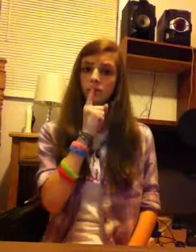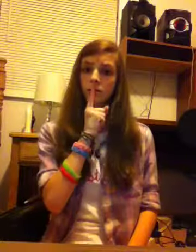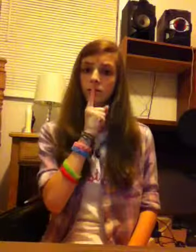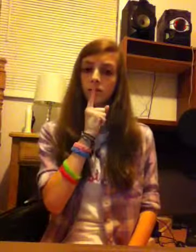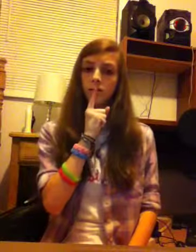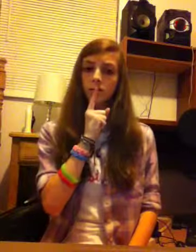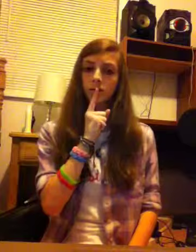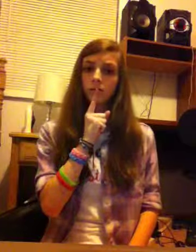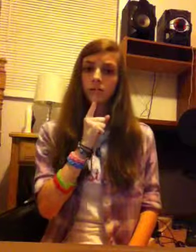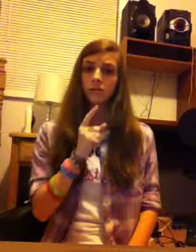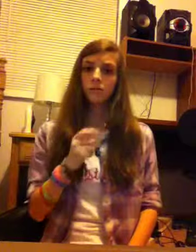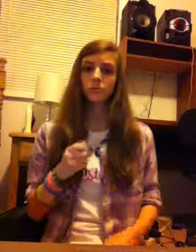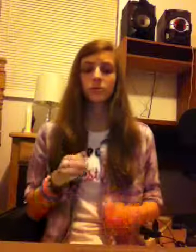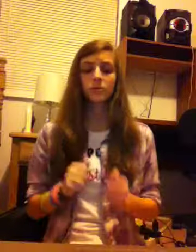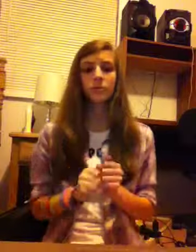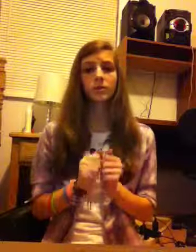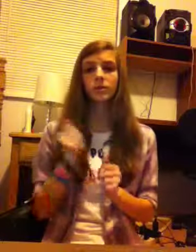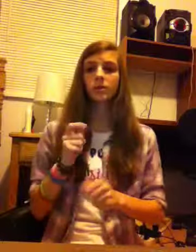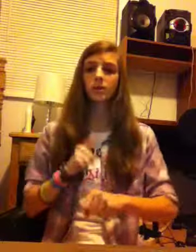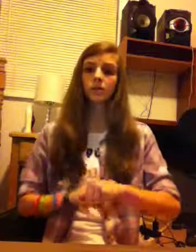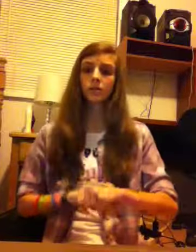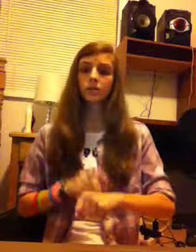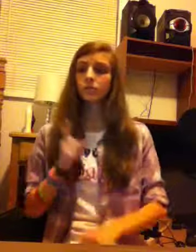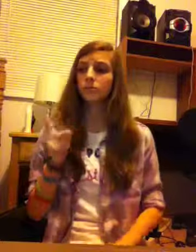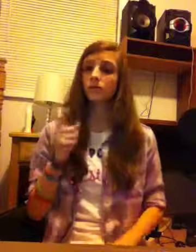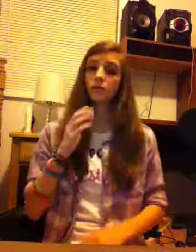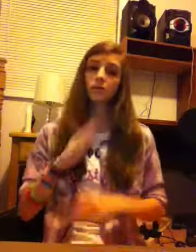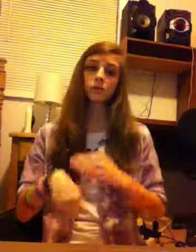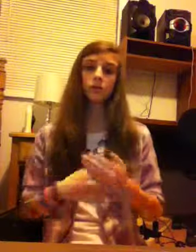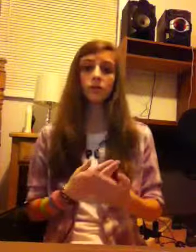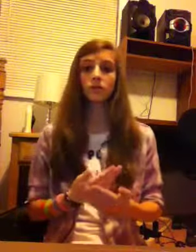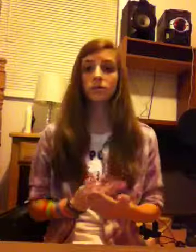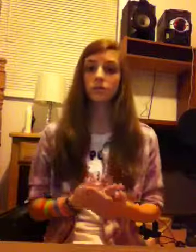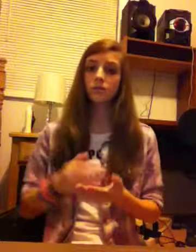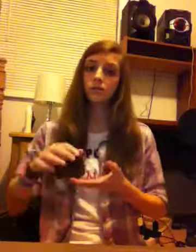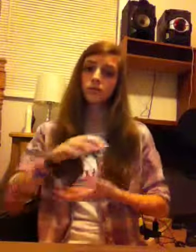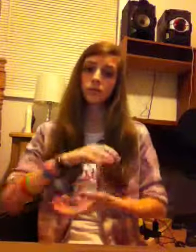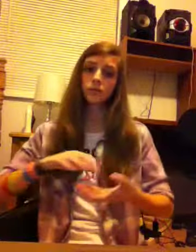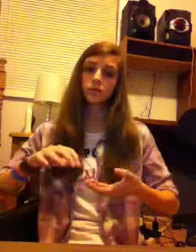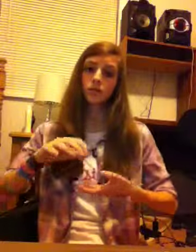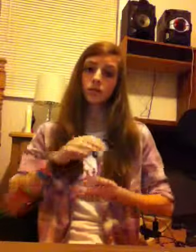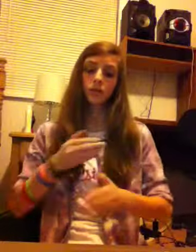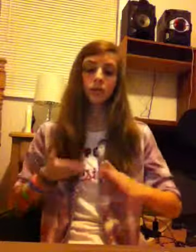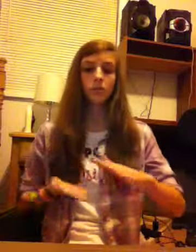Most of the time She is all of this Mixed up and